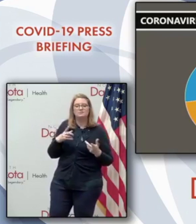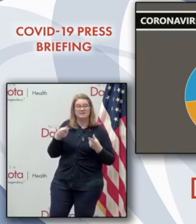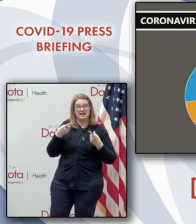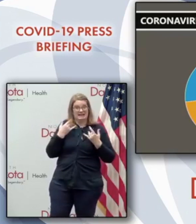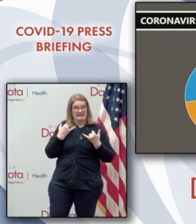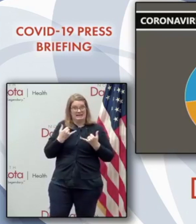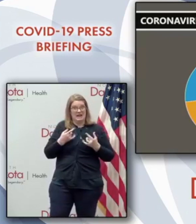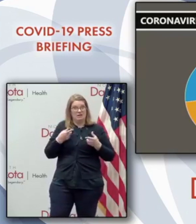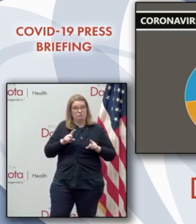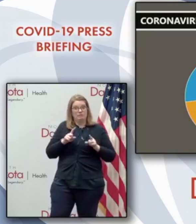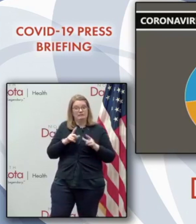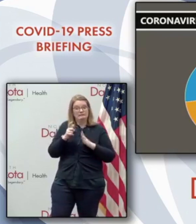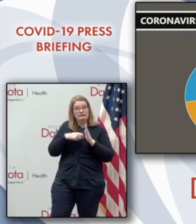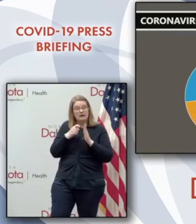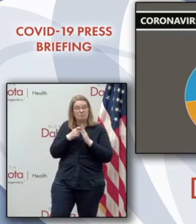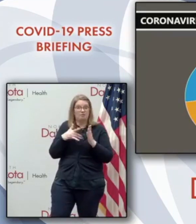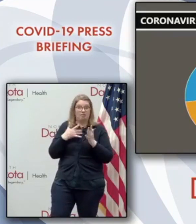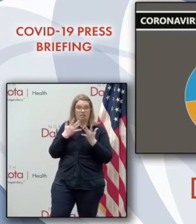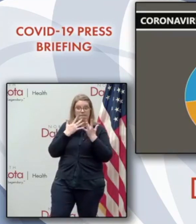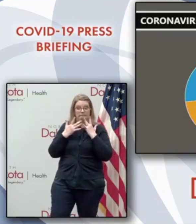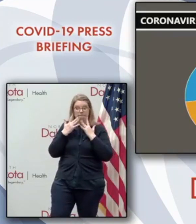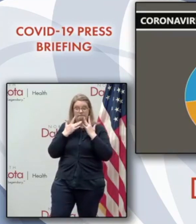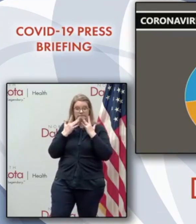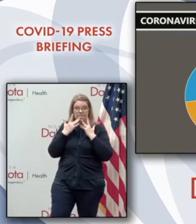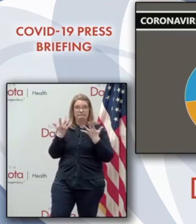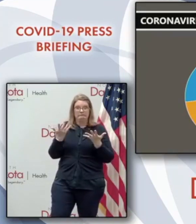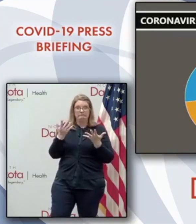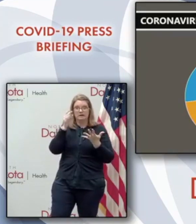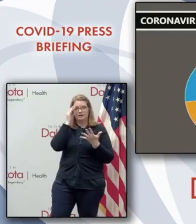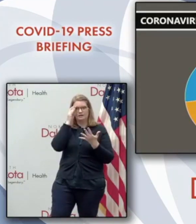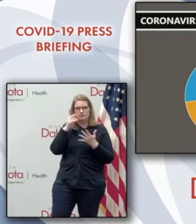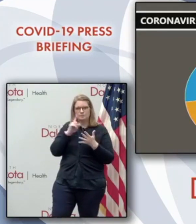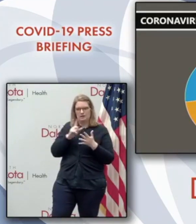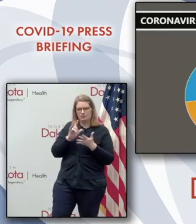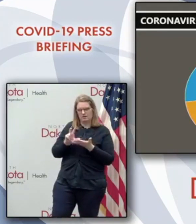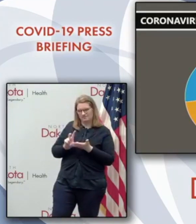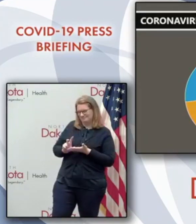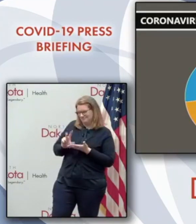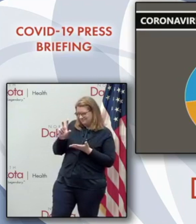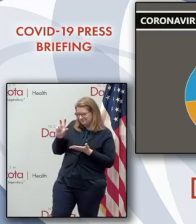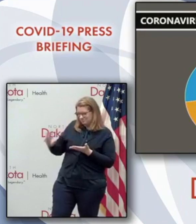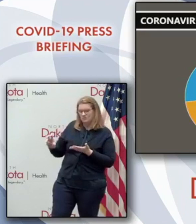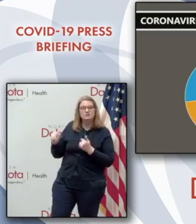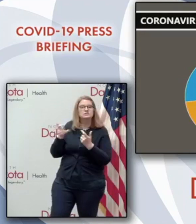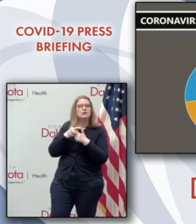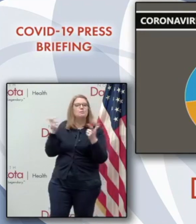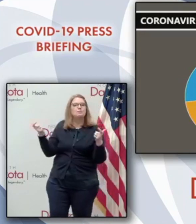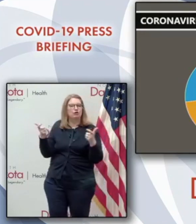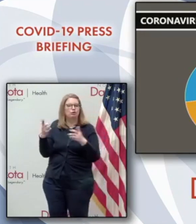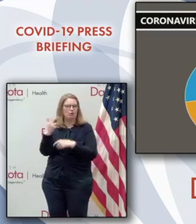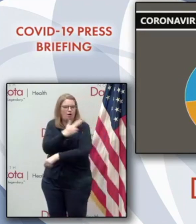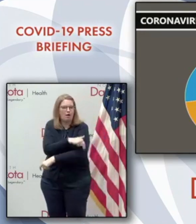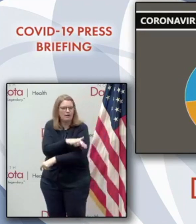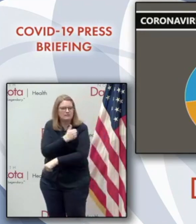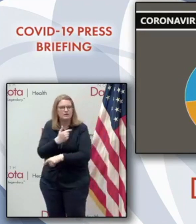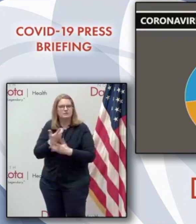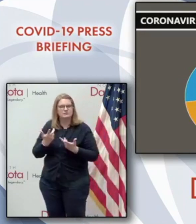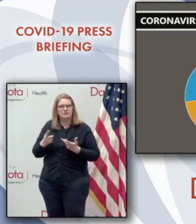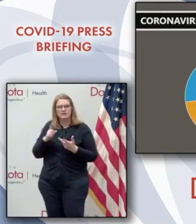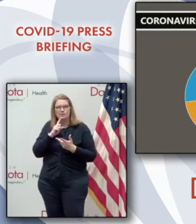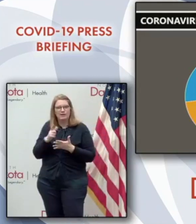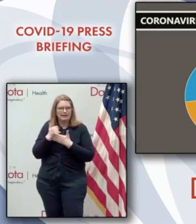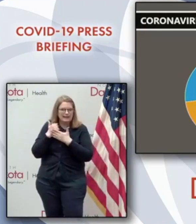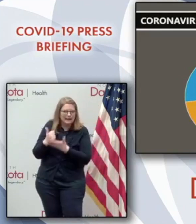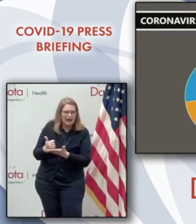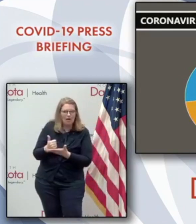critical time like this, we want to provide the resources so that our large referral hospitals can help put money in the pockets of